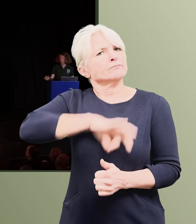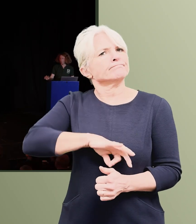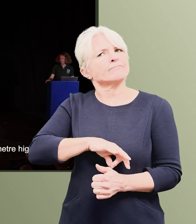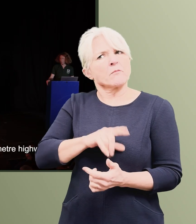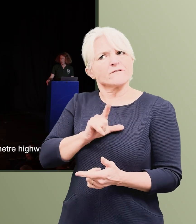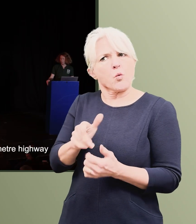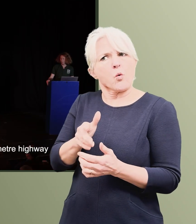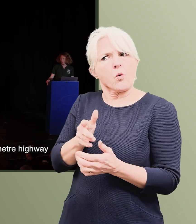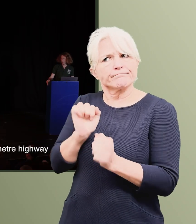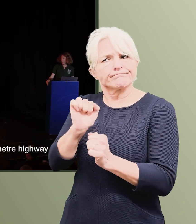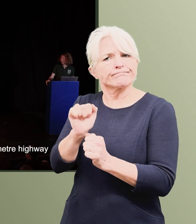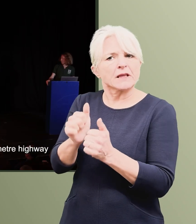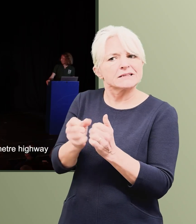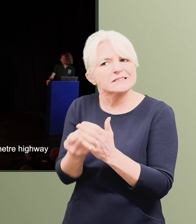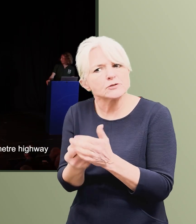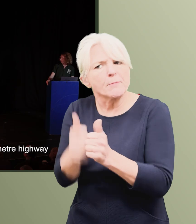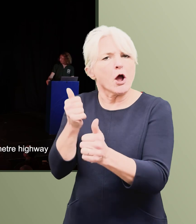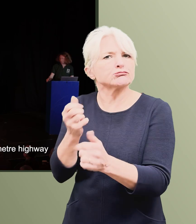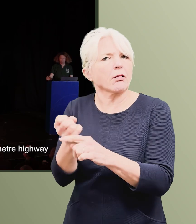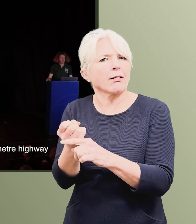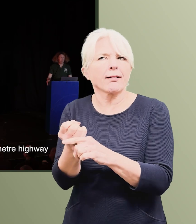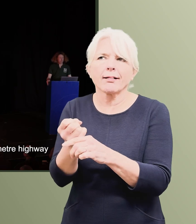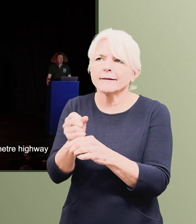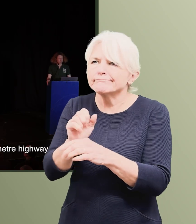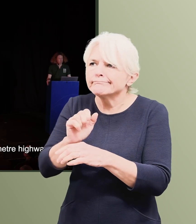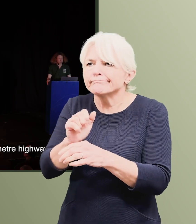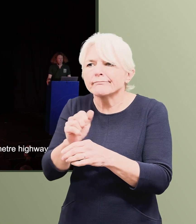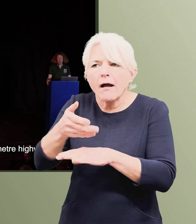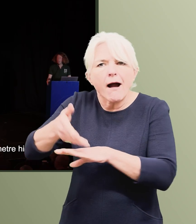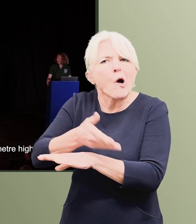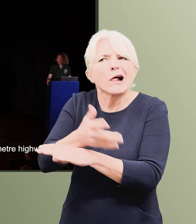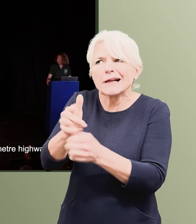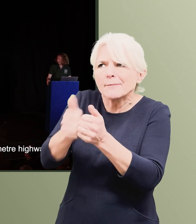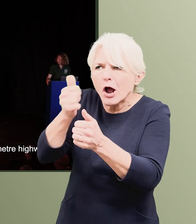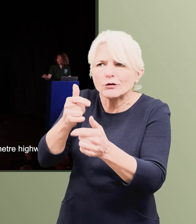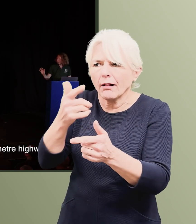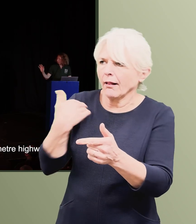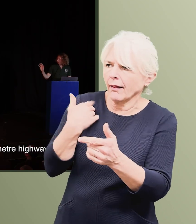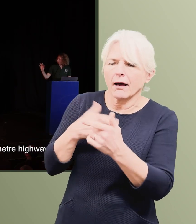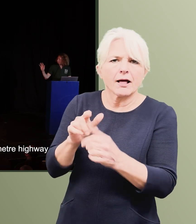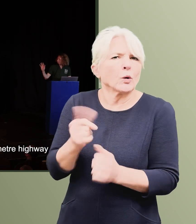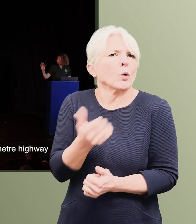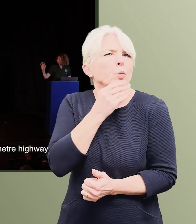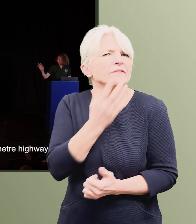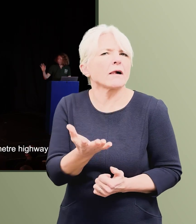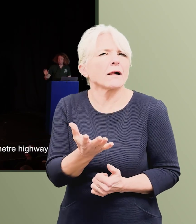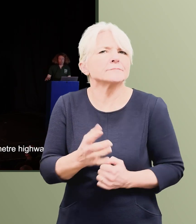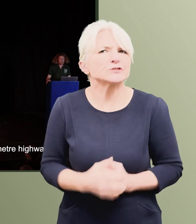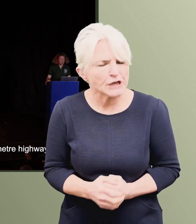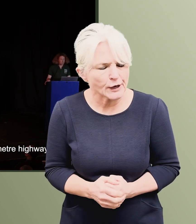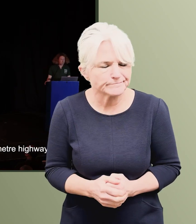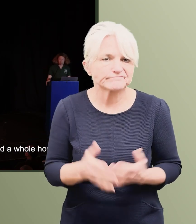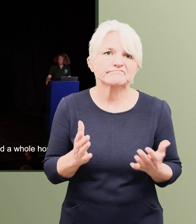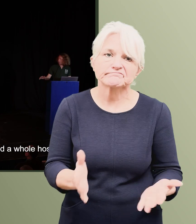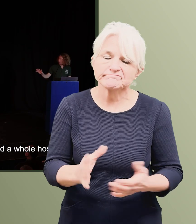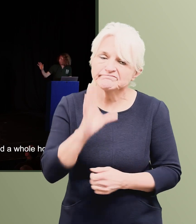zone just to north of Narberth at the moment. It's a 6-kilometre highway with lots of